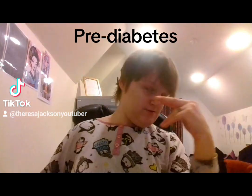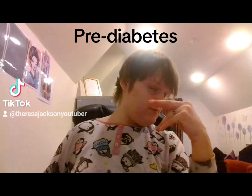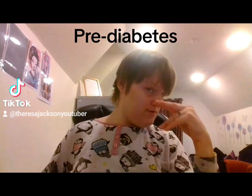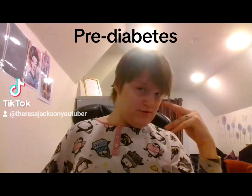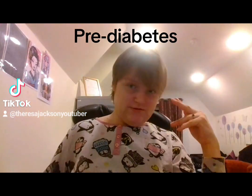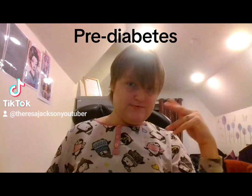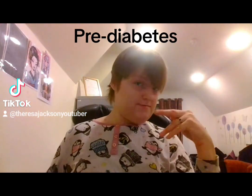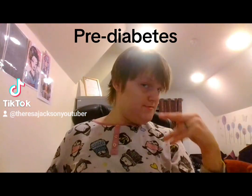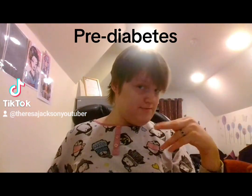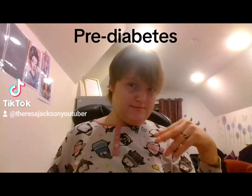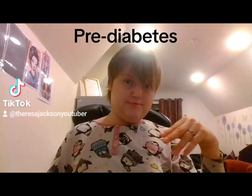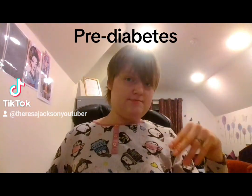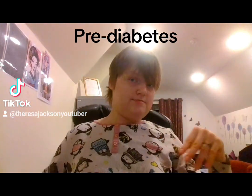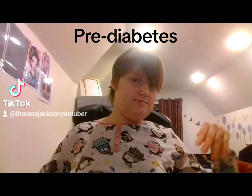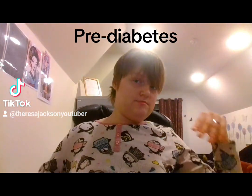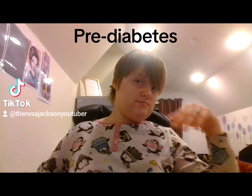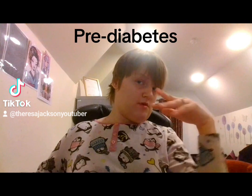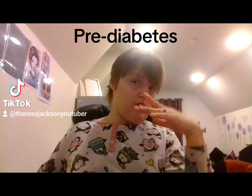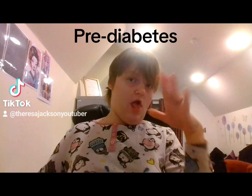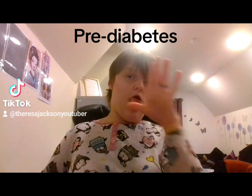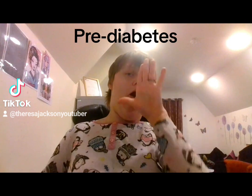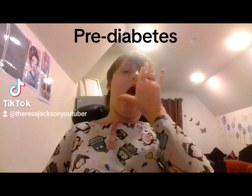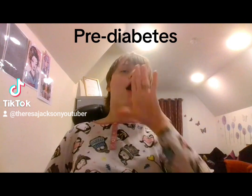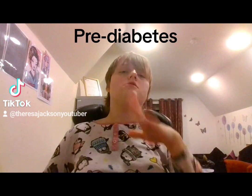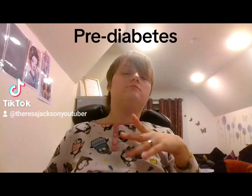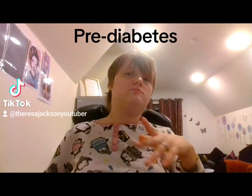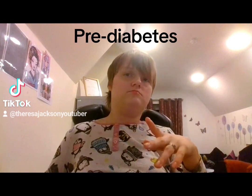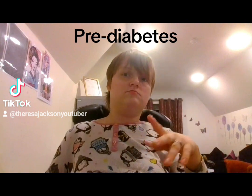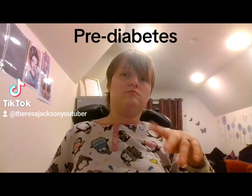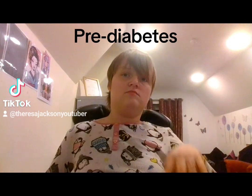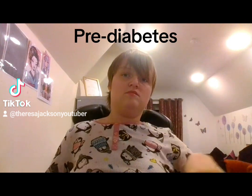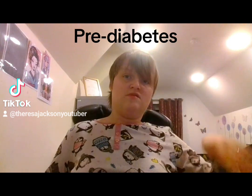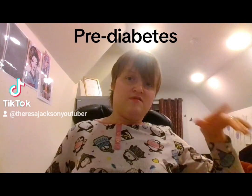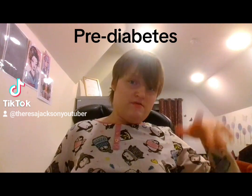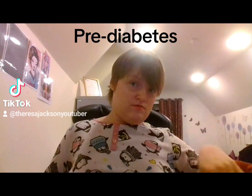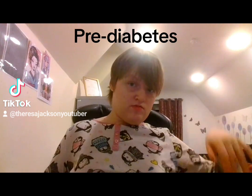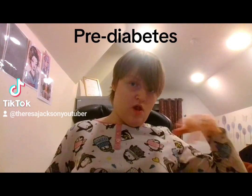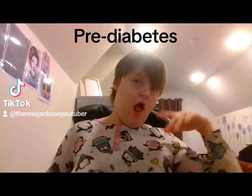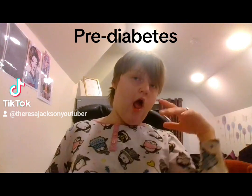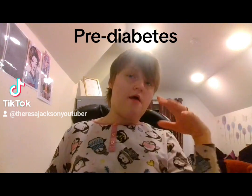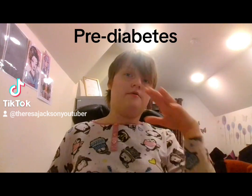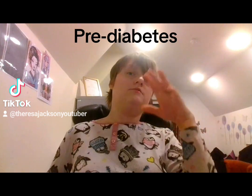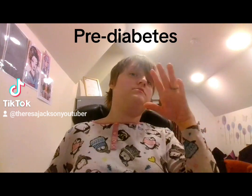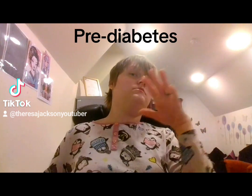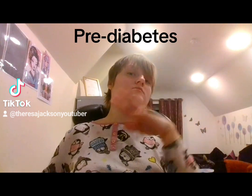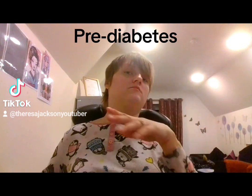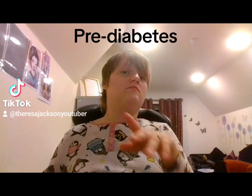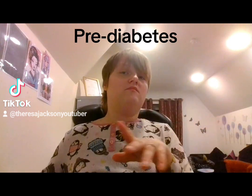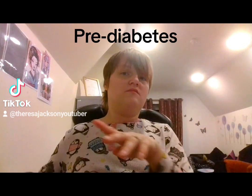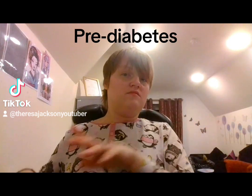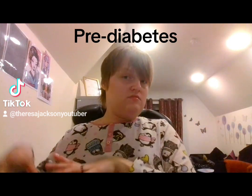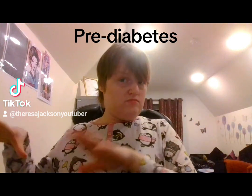feeling extremely thirsty. Causes of pre-diabetes. At the moment,